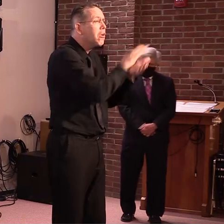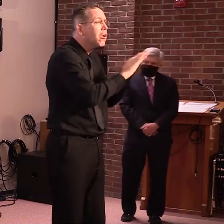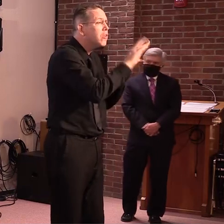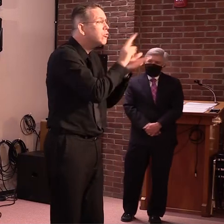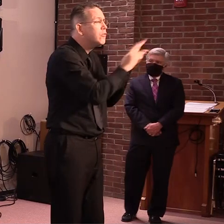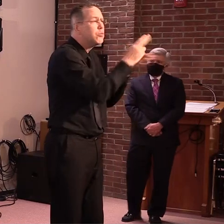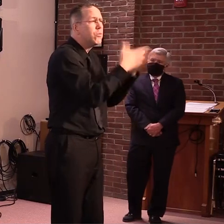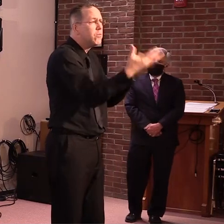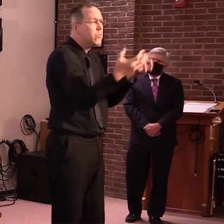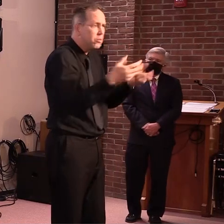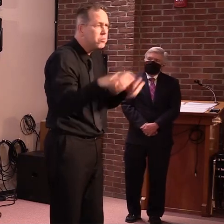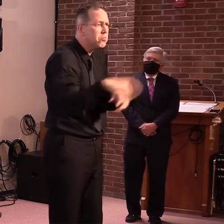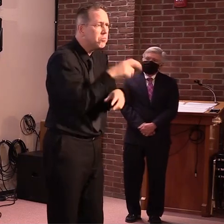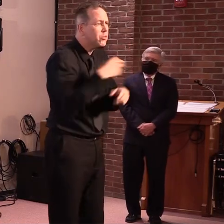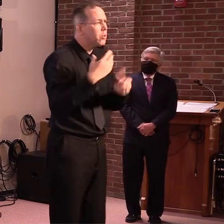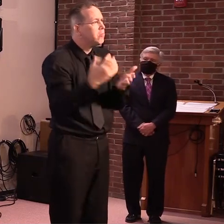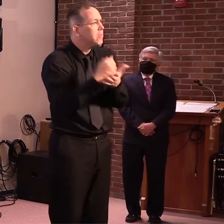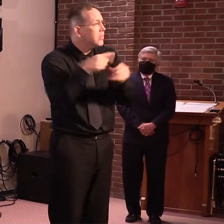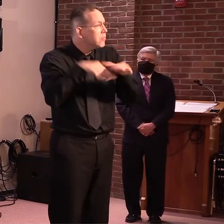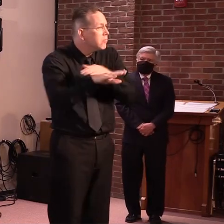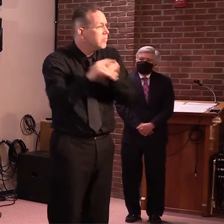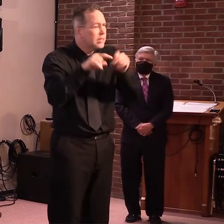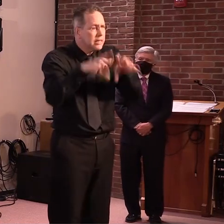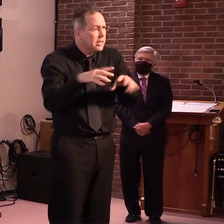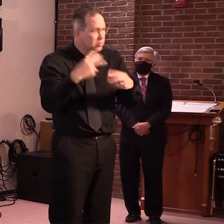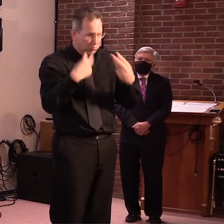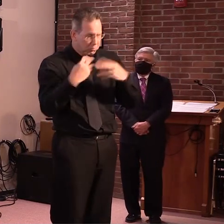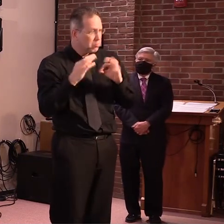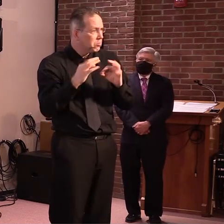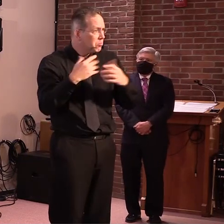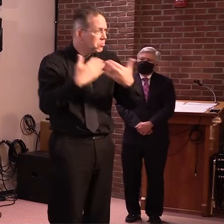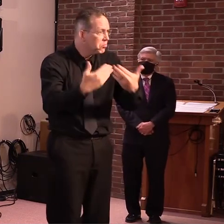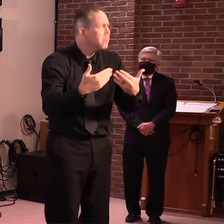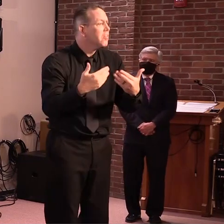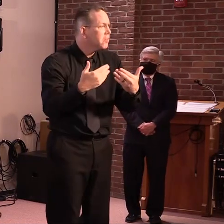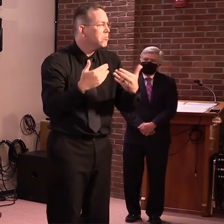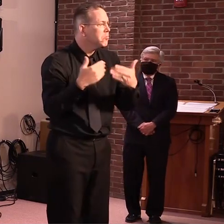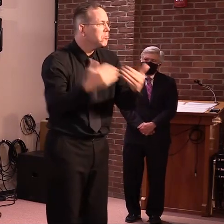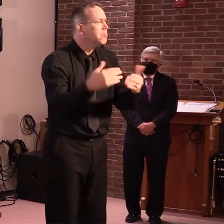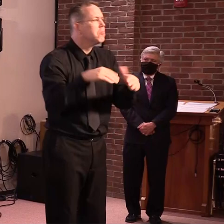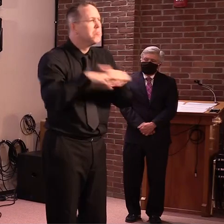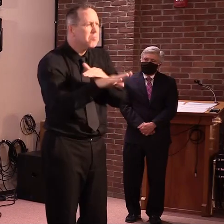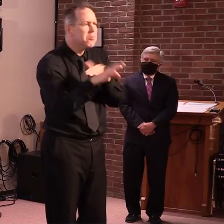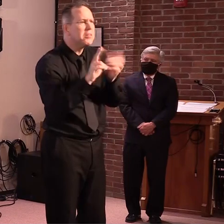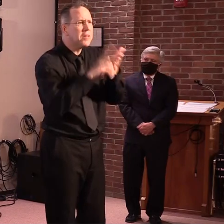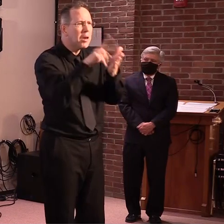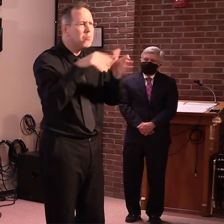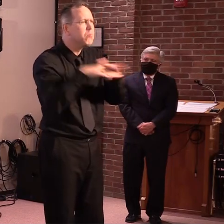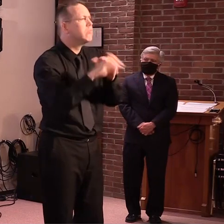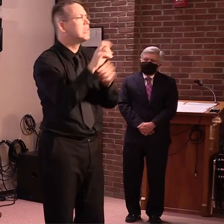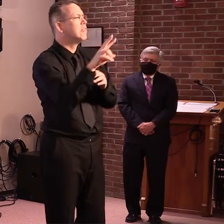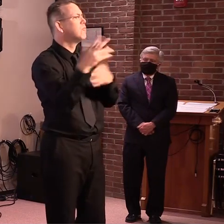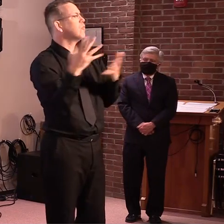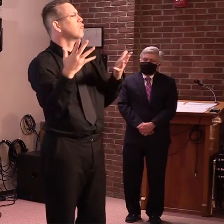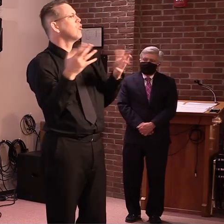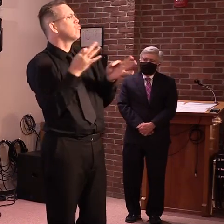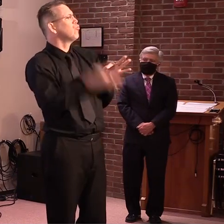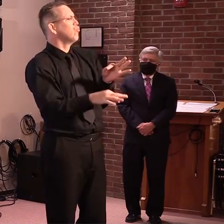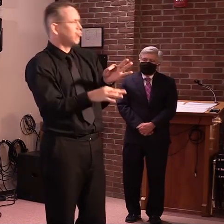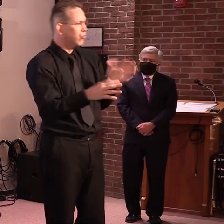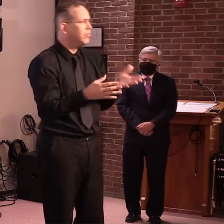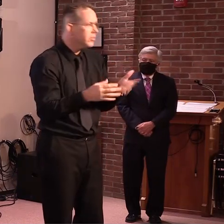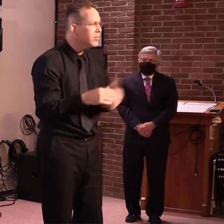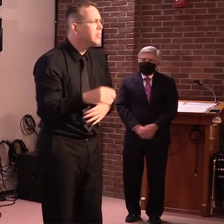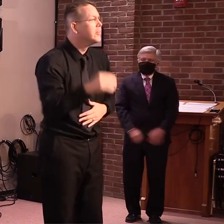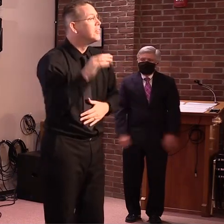Vermont State College system and has long served as an entry point for students to enter the other colleges in the system. CCV also has